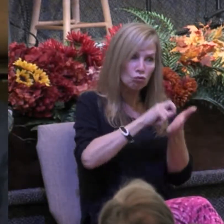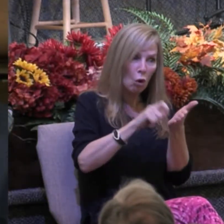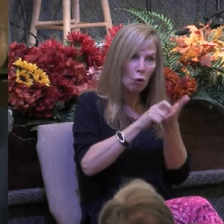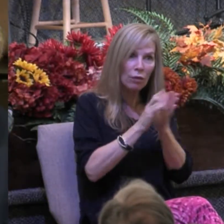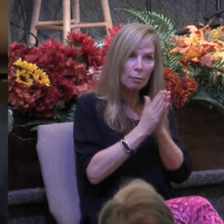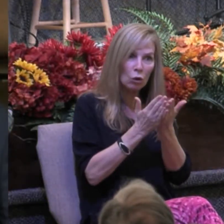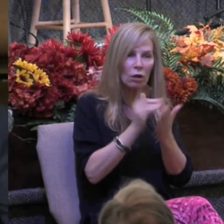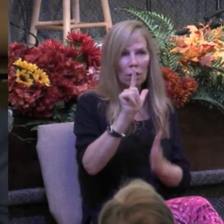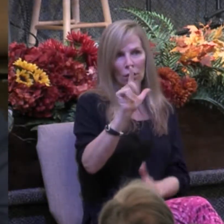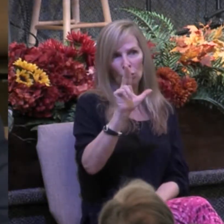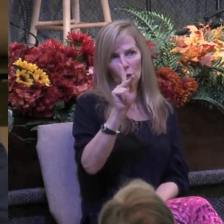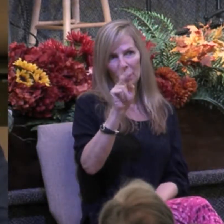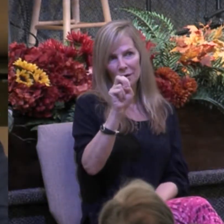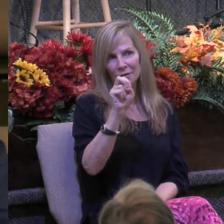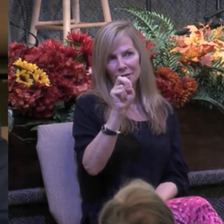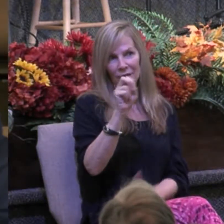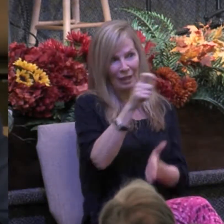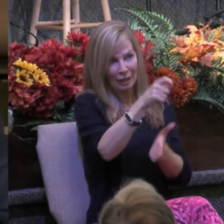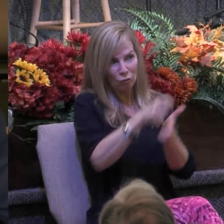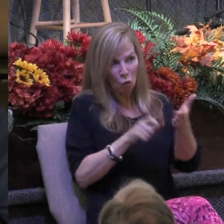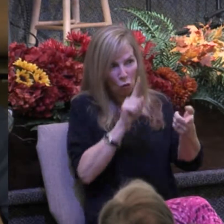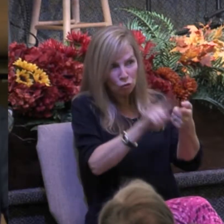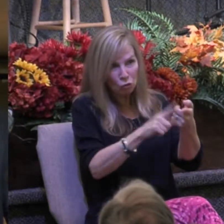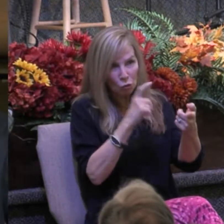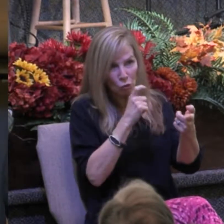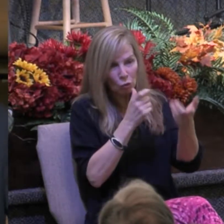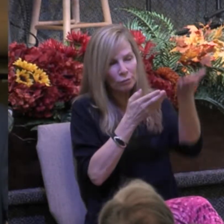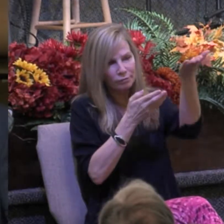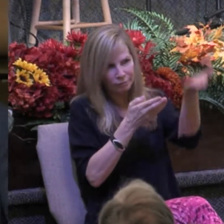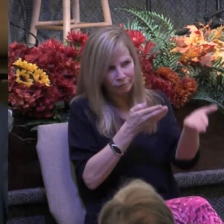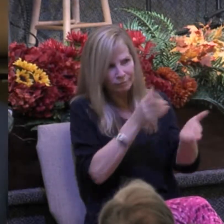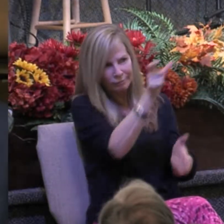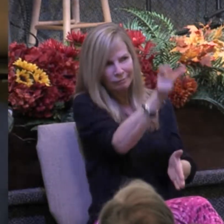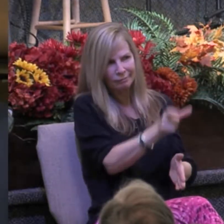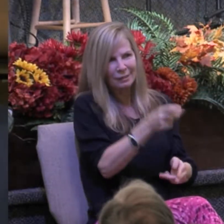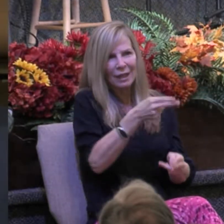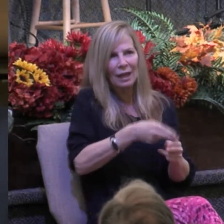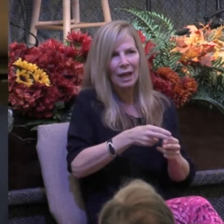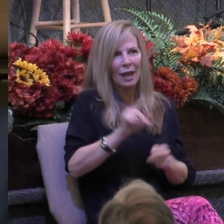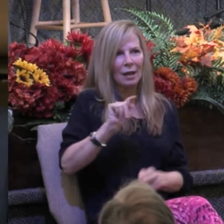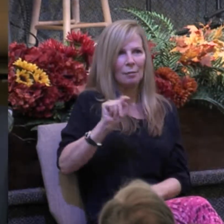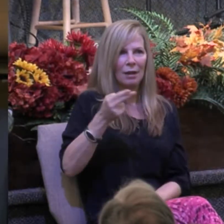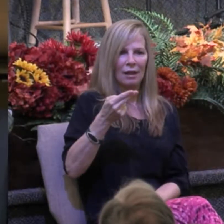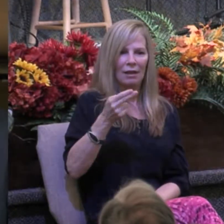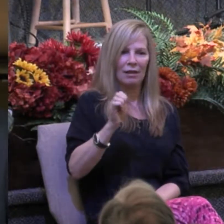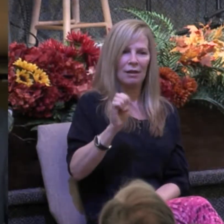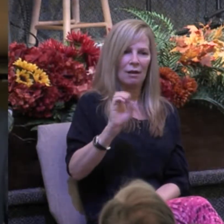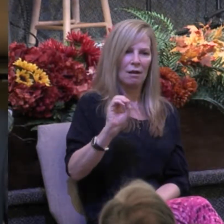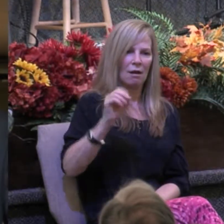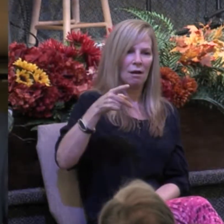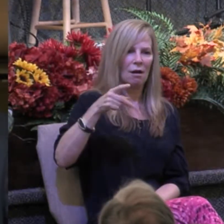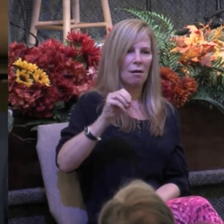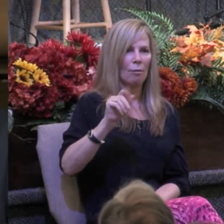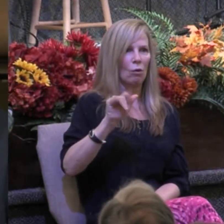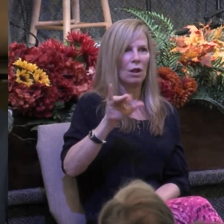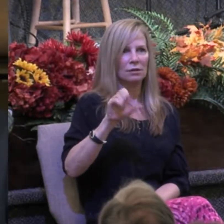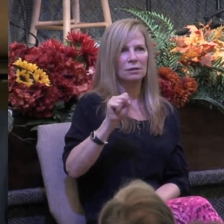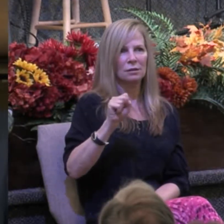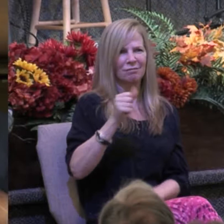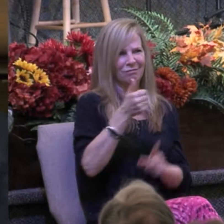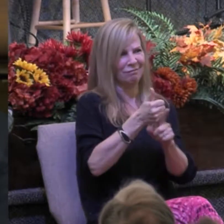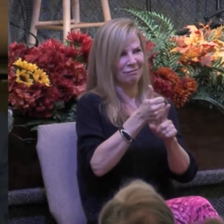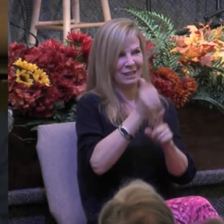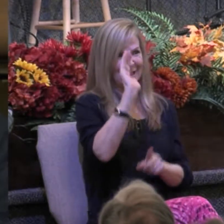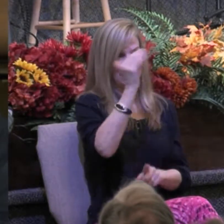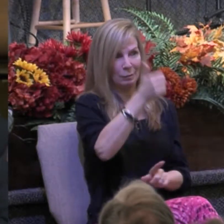to a man by the name of Theophilus, who appears to have been some kind of a ranking Roman official.